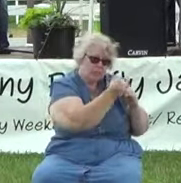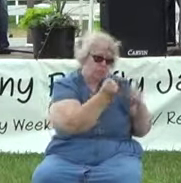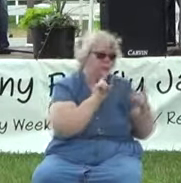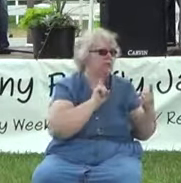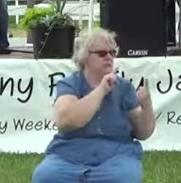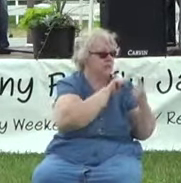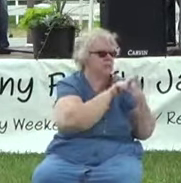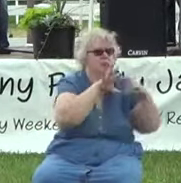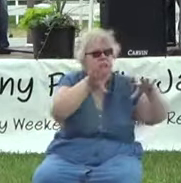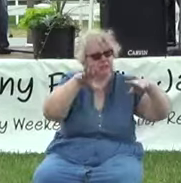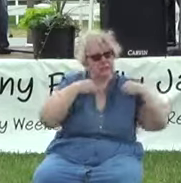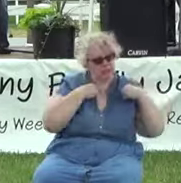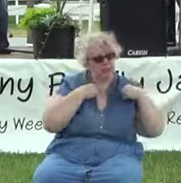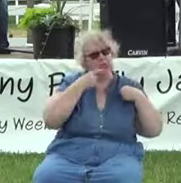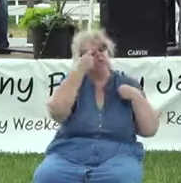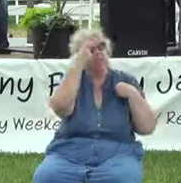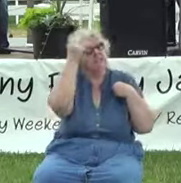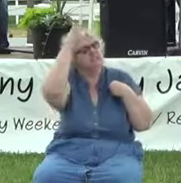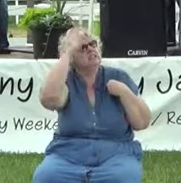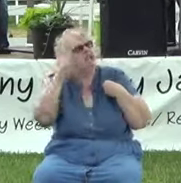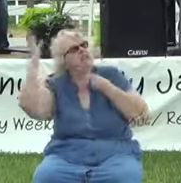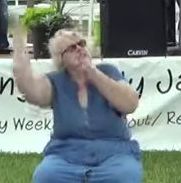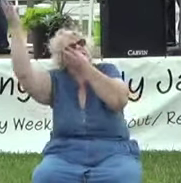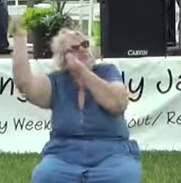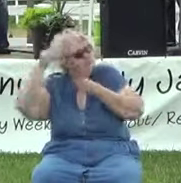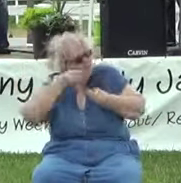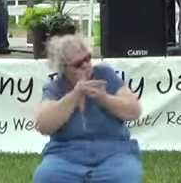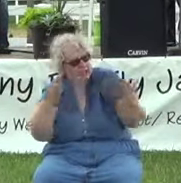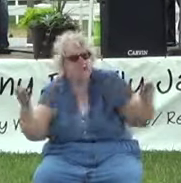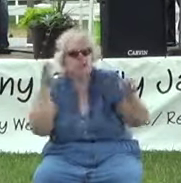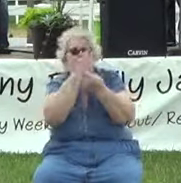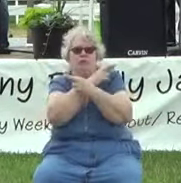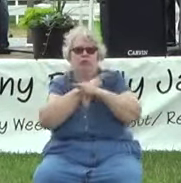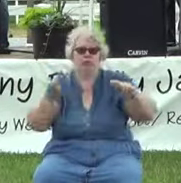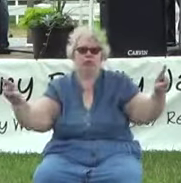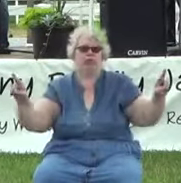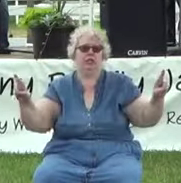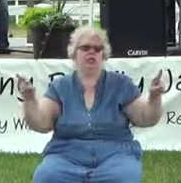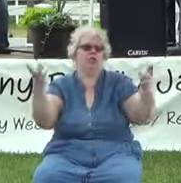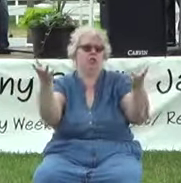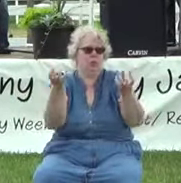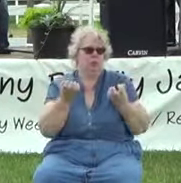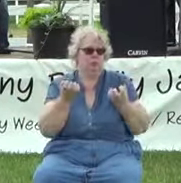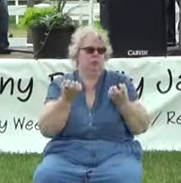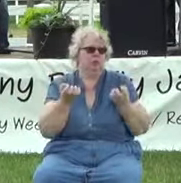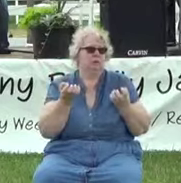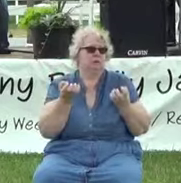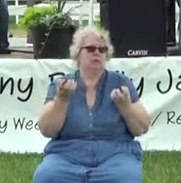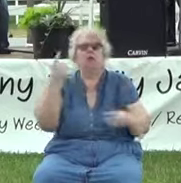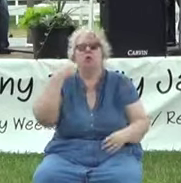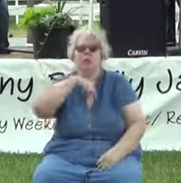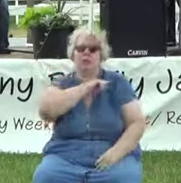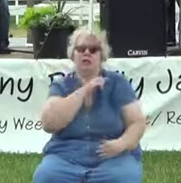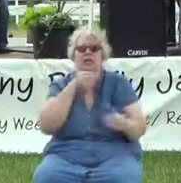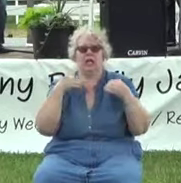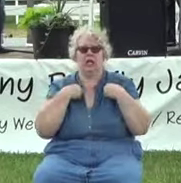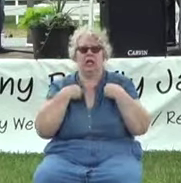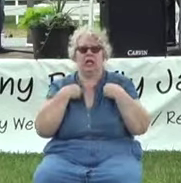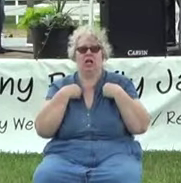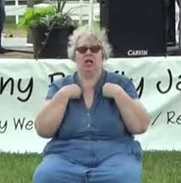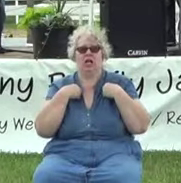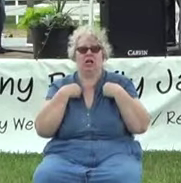a free will. And I've got a Muslim girl living, Karen and I do. She's from Afghanistan. She came